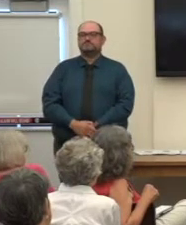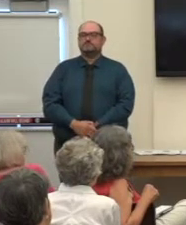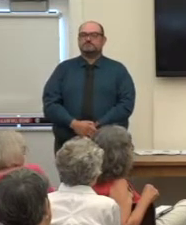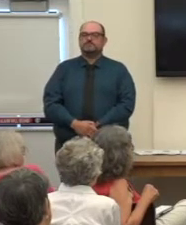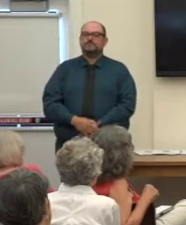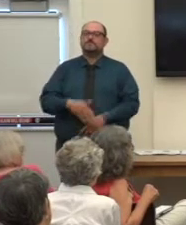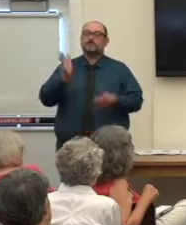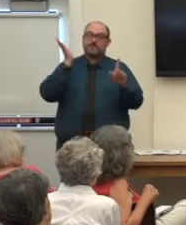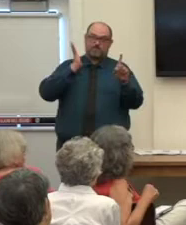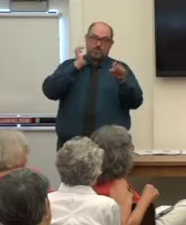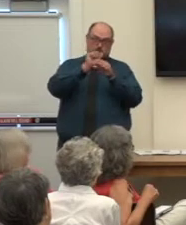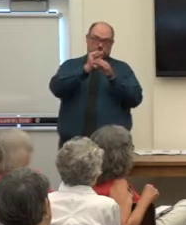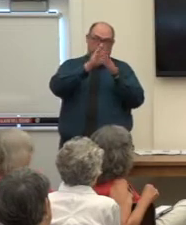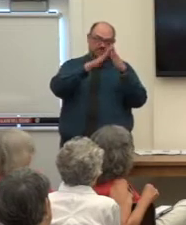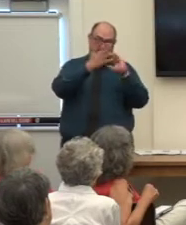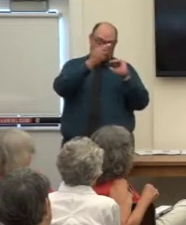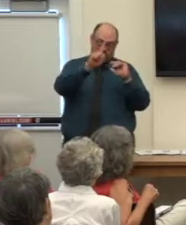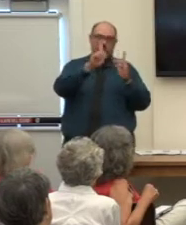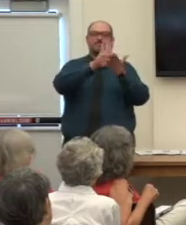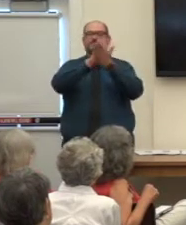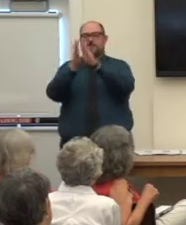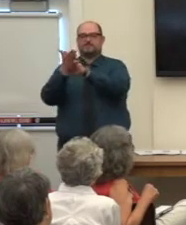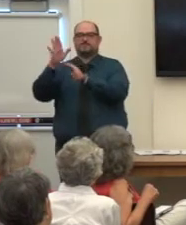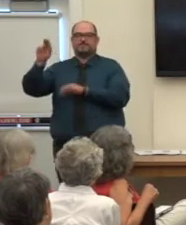Gail was very, very